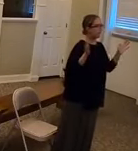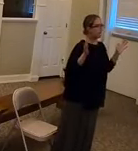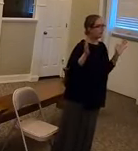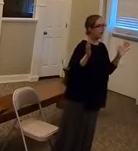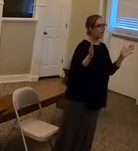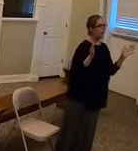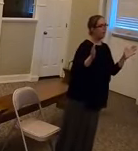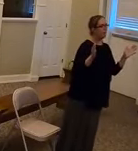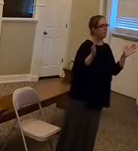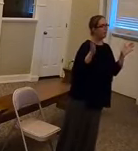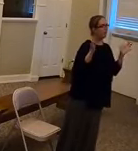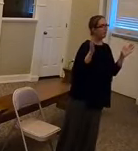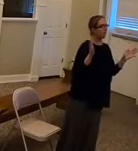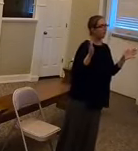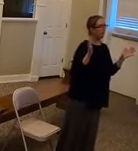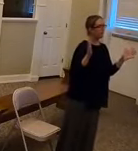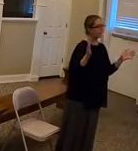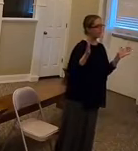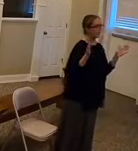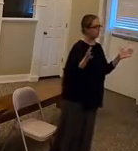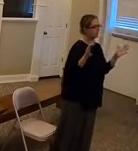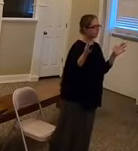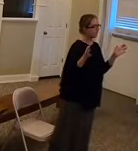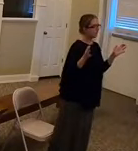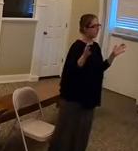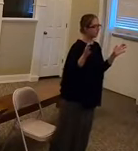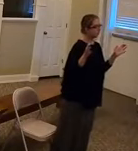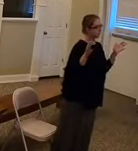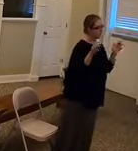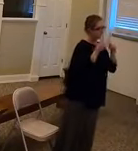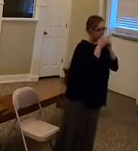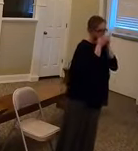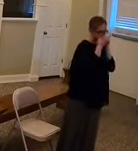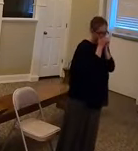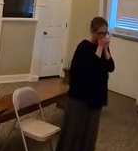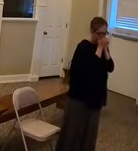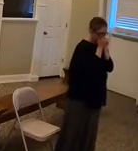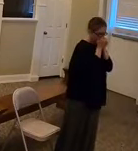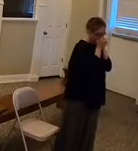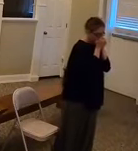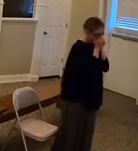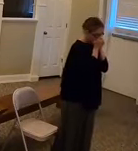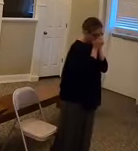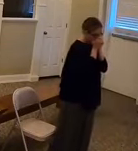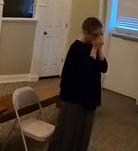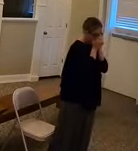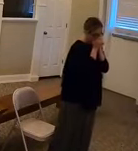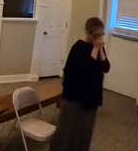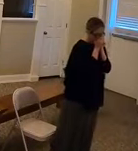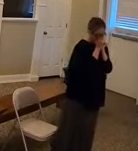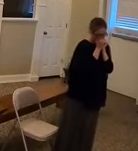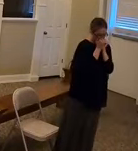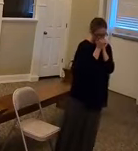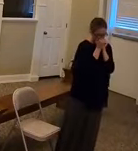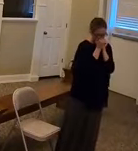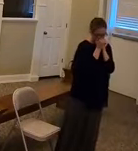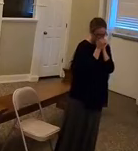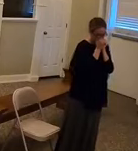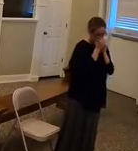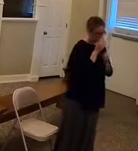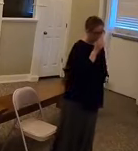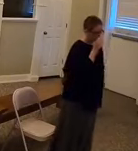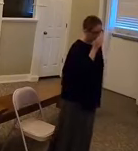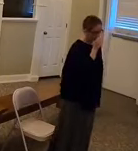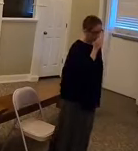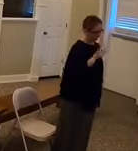Oh, hallelujah. In Jesus' name, in Jesus' name. I love you, I